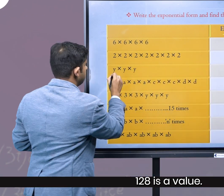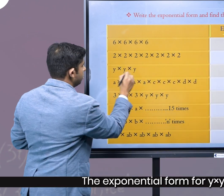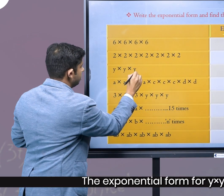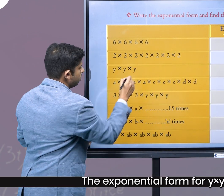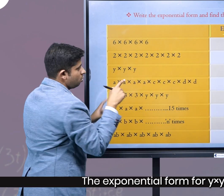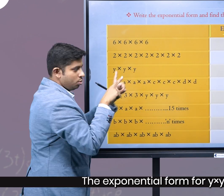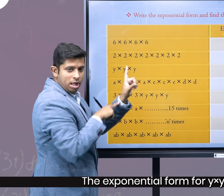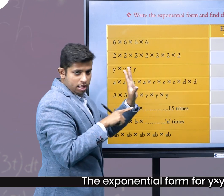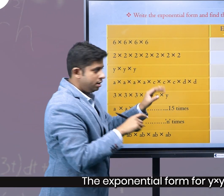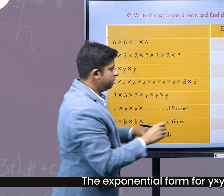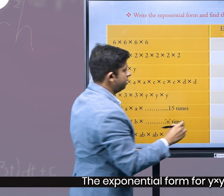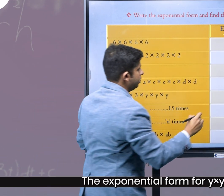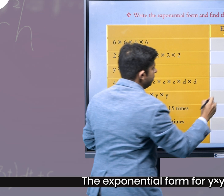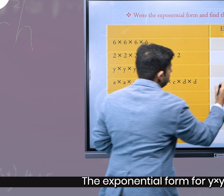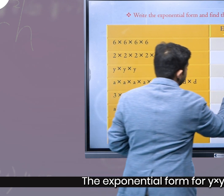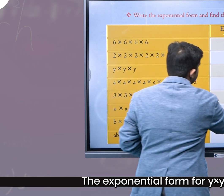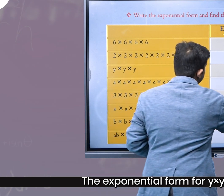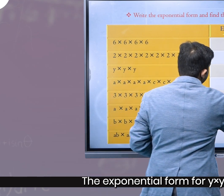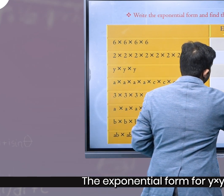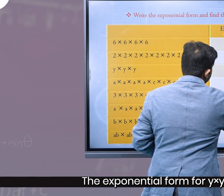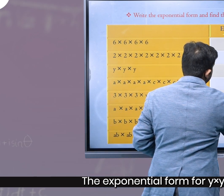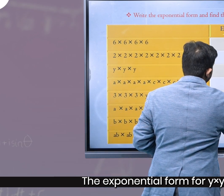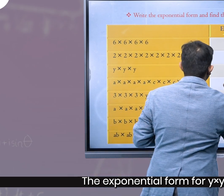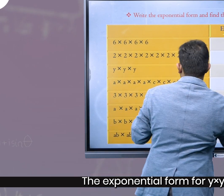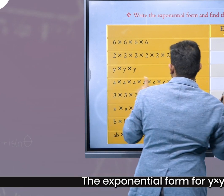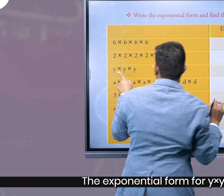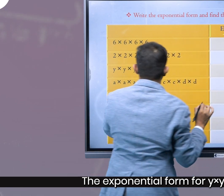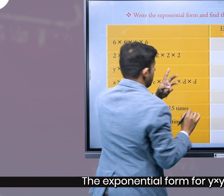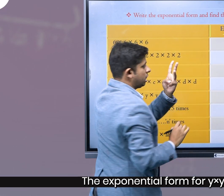The exponential form for y into y into y is y cube.